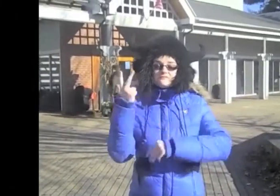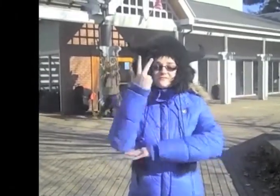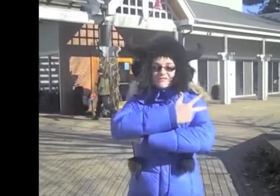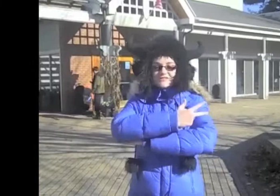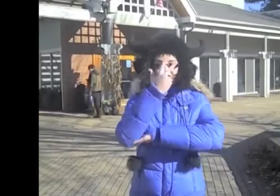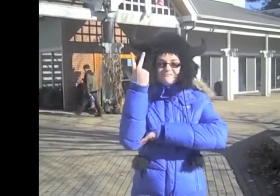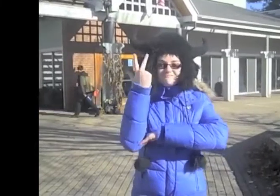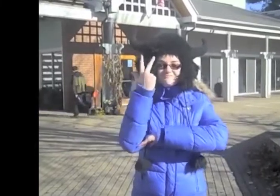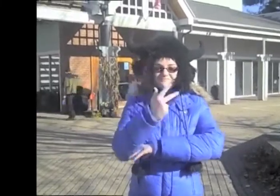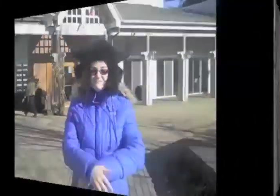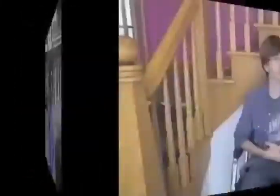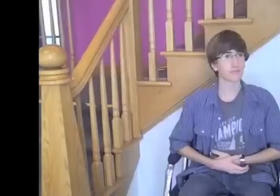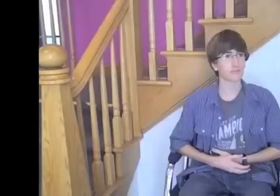Thanksgiving lasted for three days.